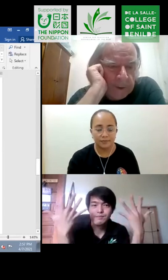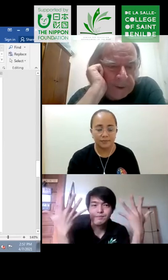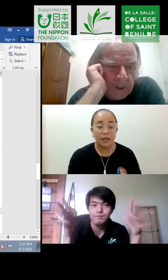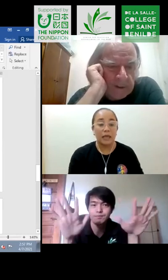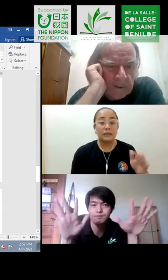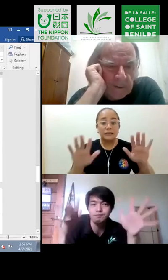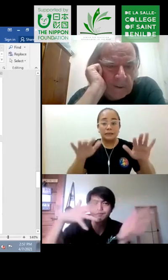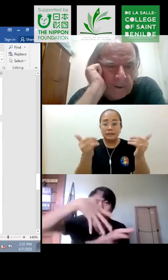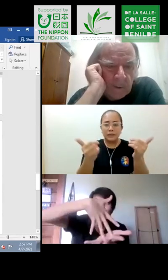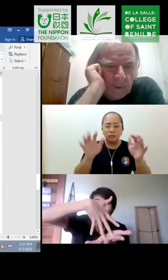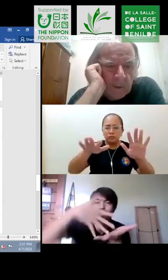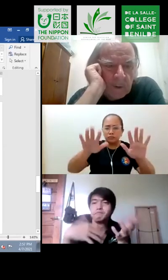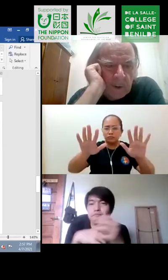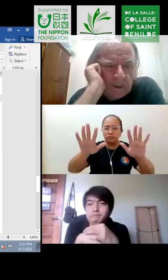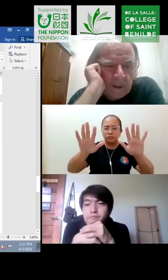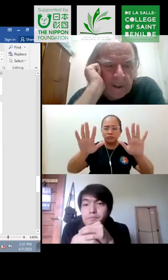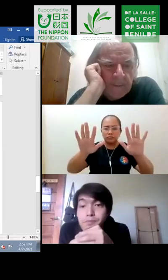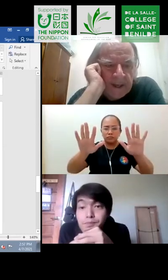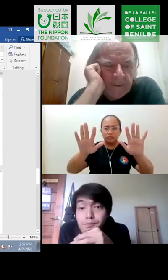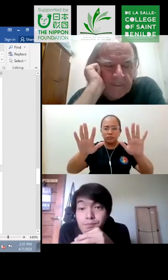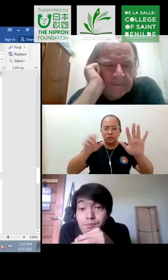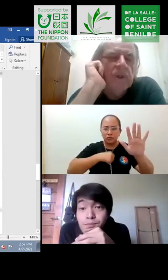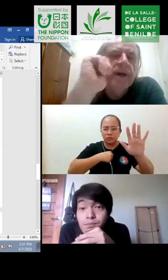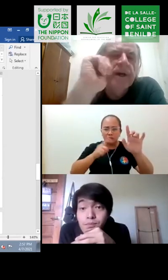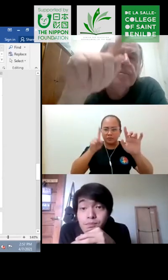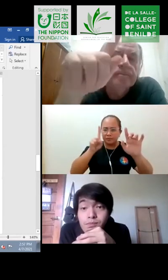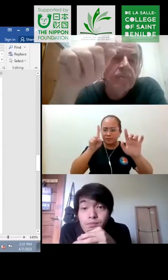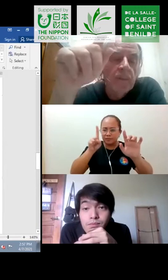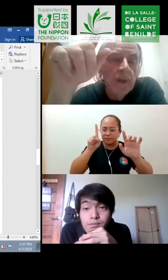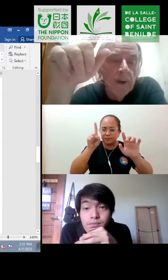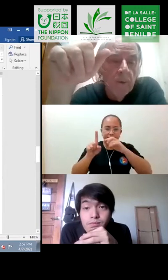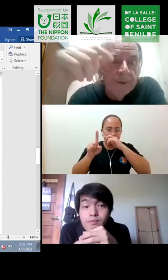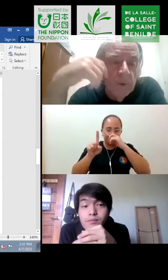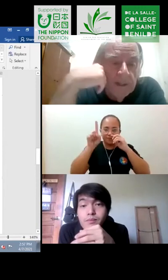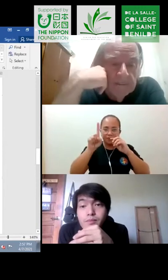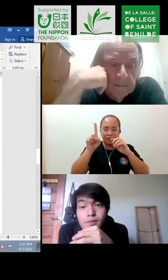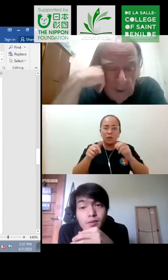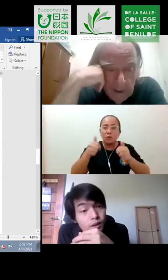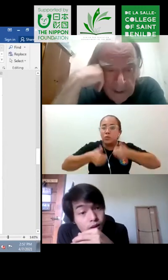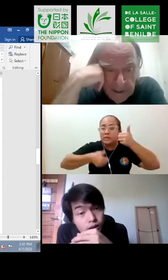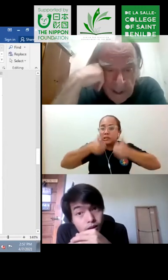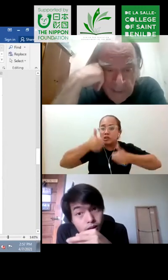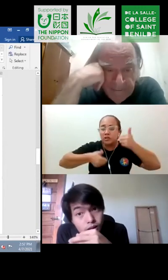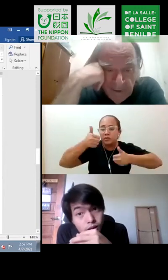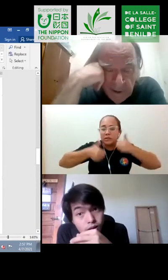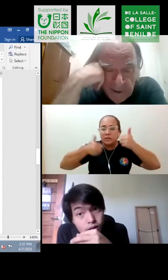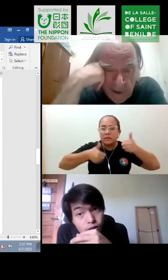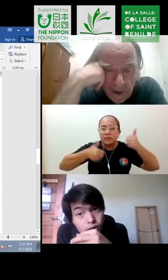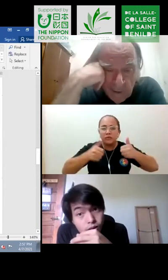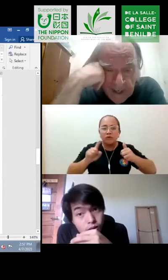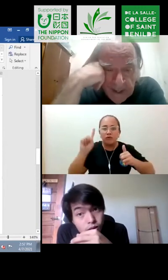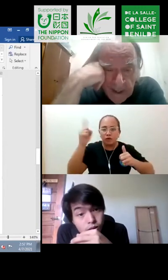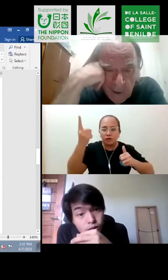Now, which one, sorry, go back up. Go back up. Which one is going to be